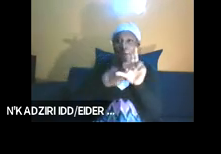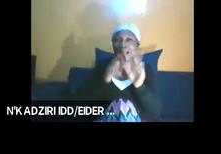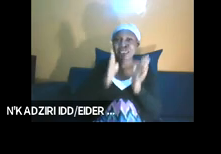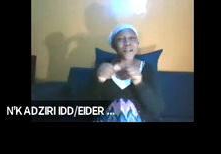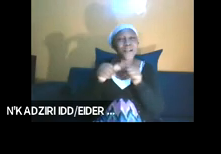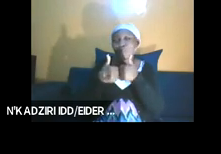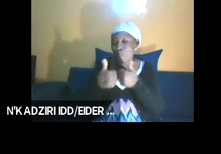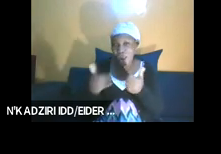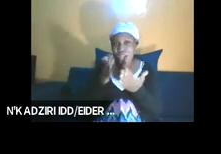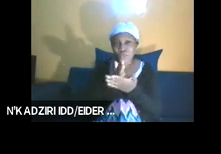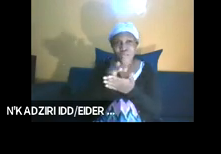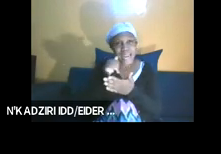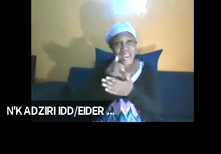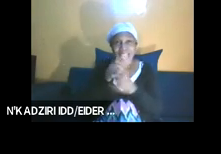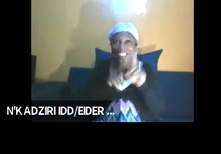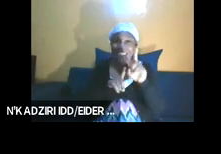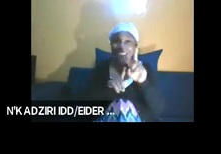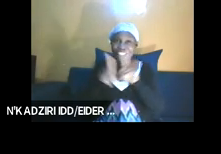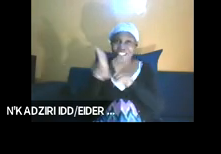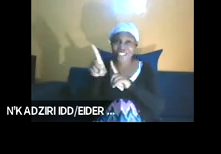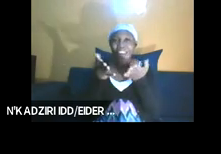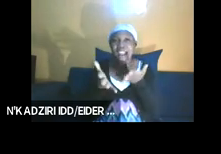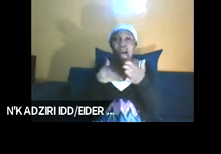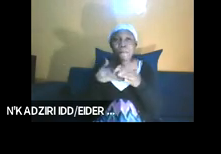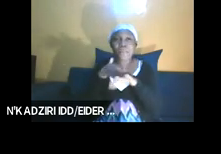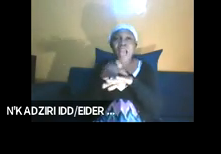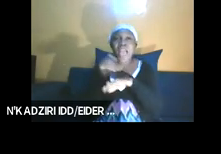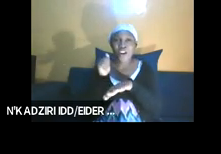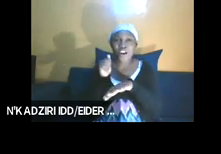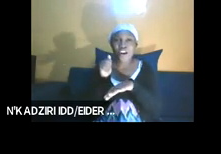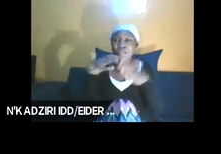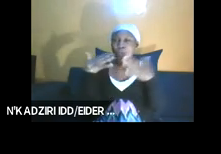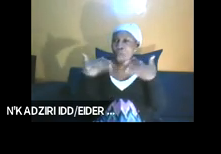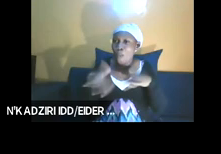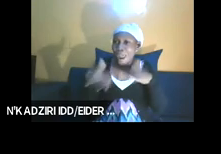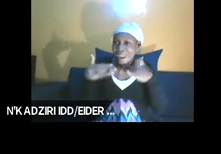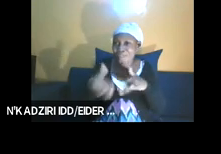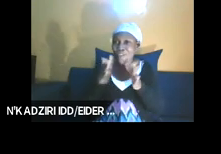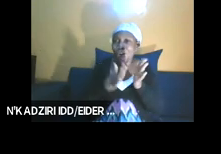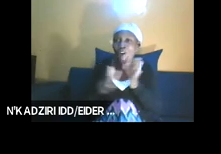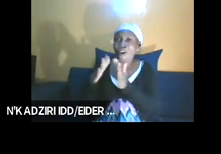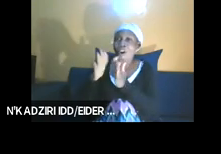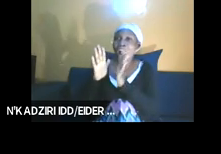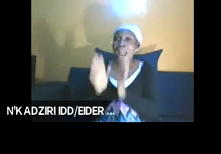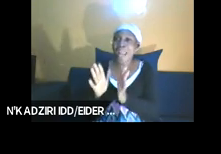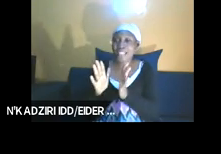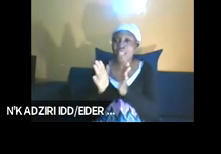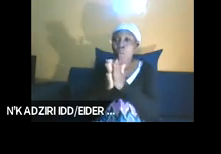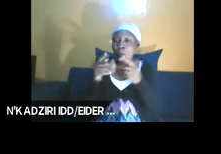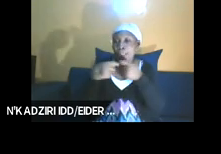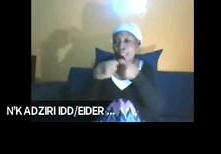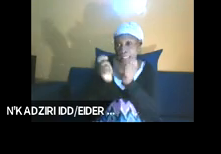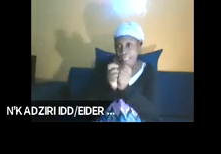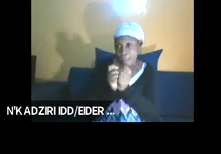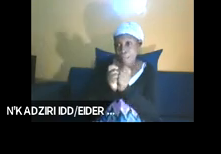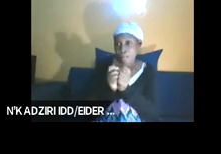awesome journey. So now I'm going to call upon the amazing organizers together with the teams. If you're from a particular organization,